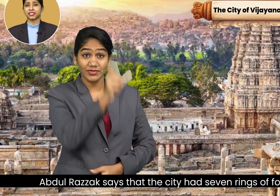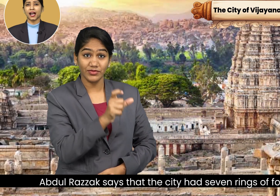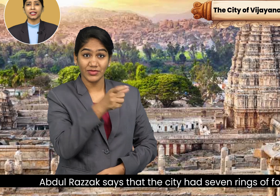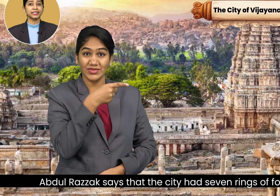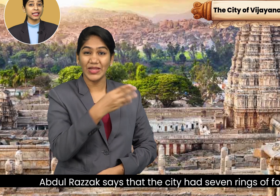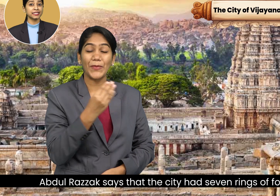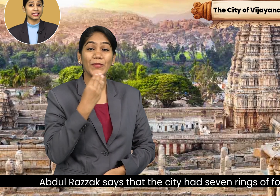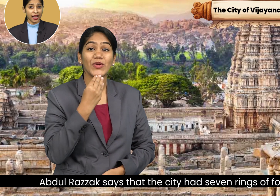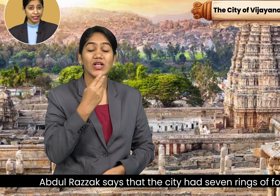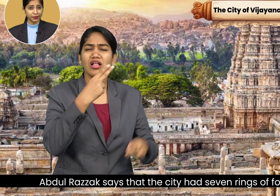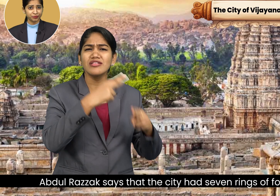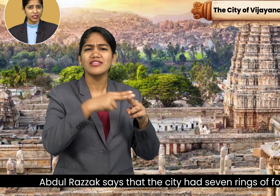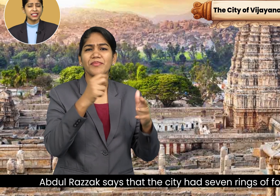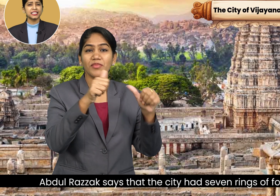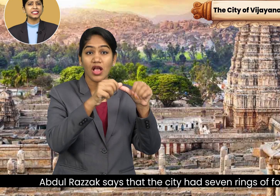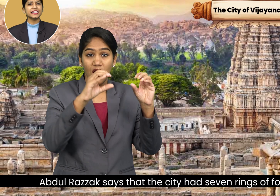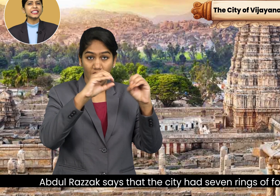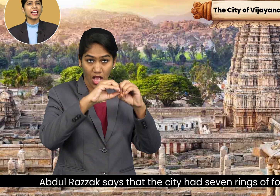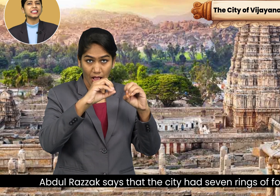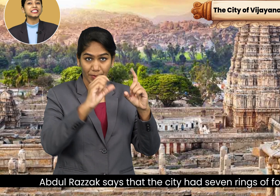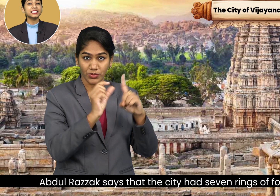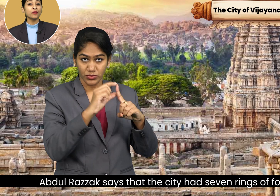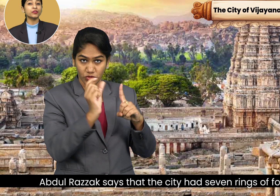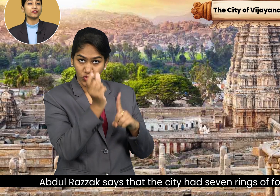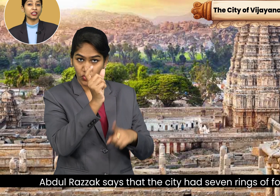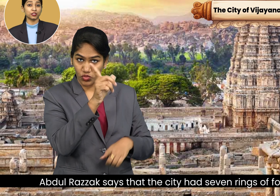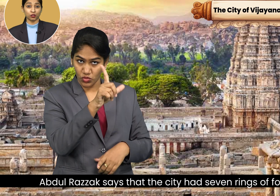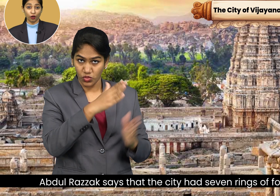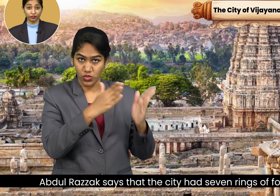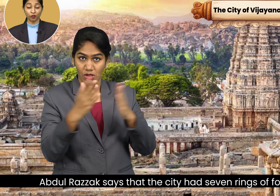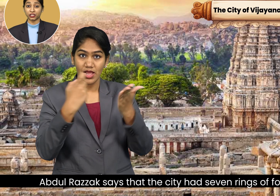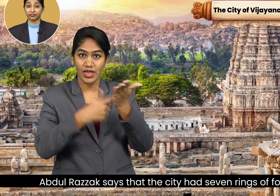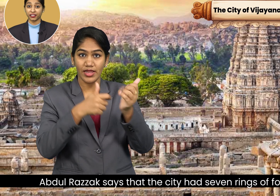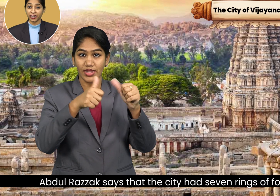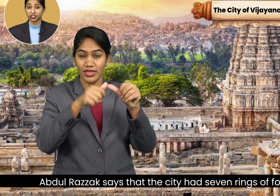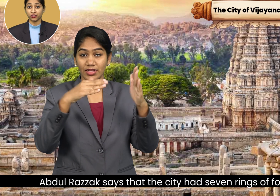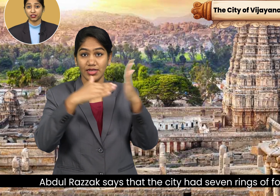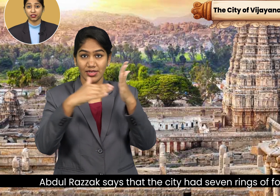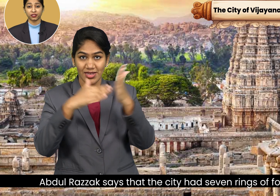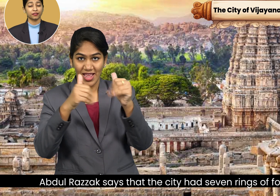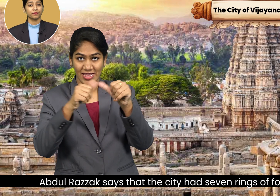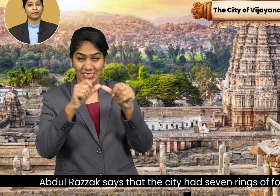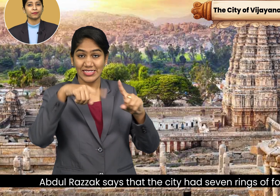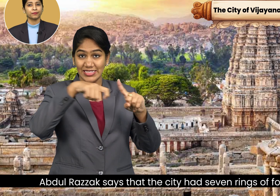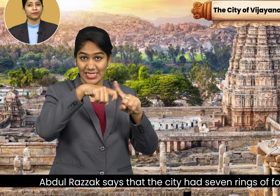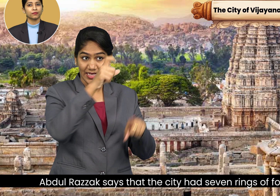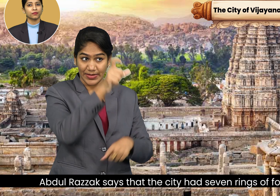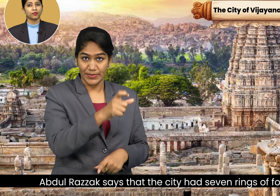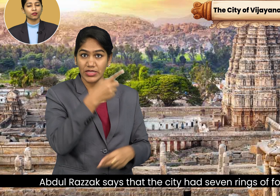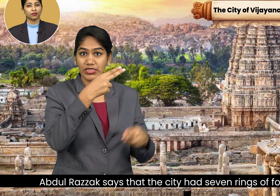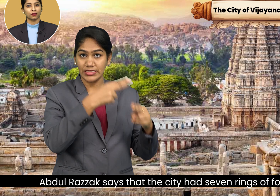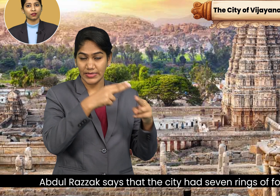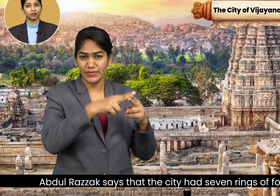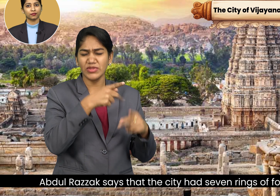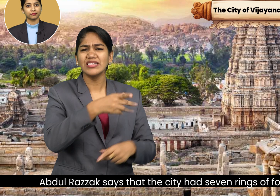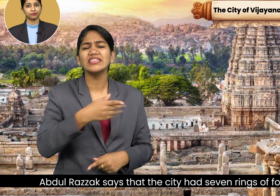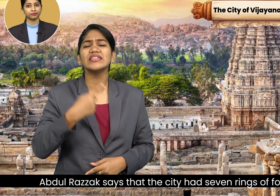Abdul Razak says that the city had 7 rings of fortifications.